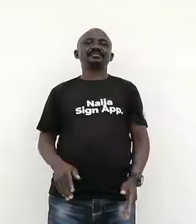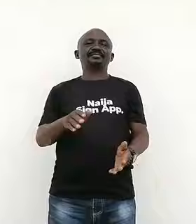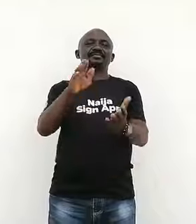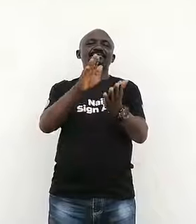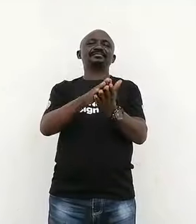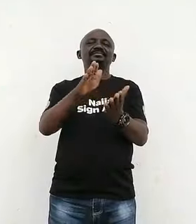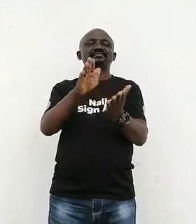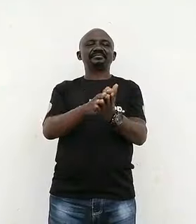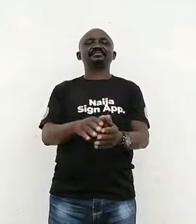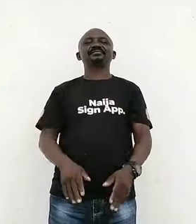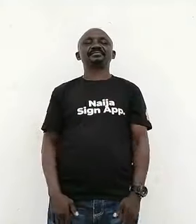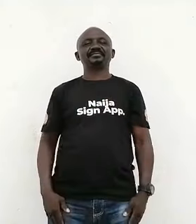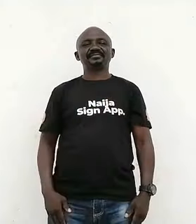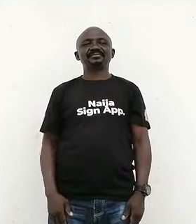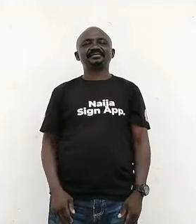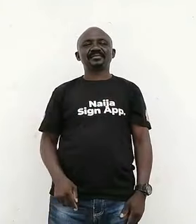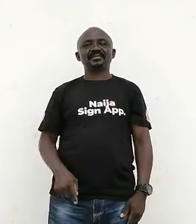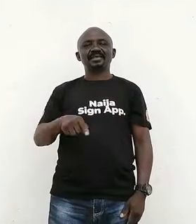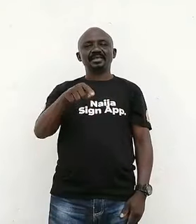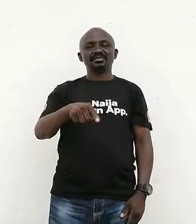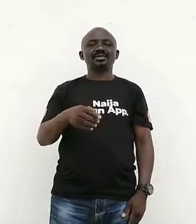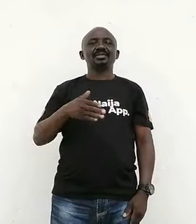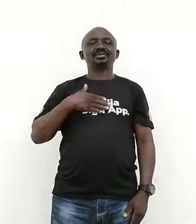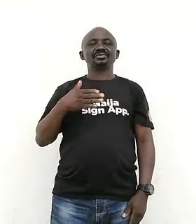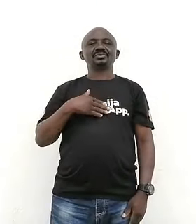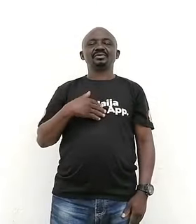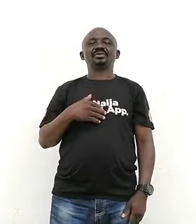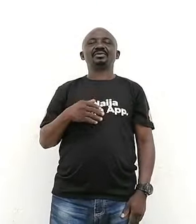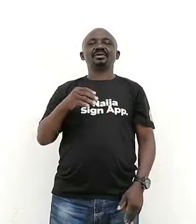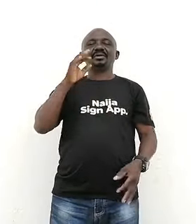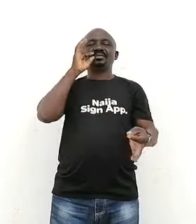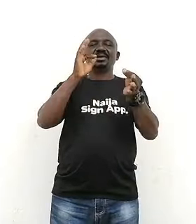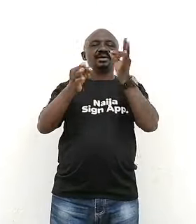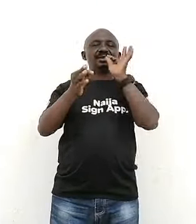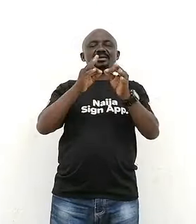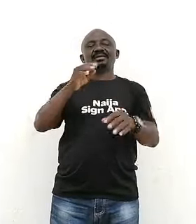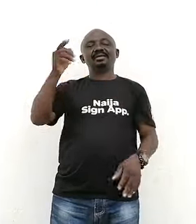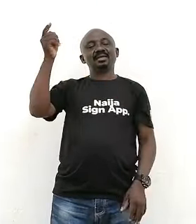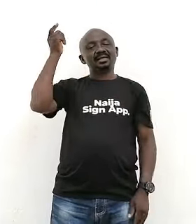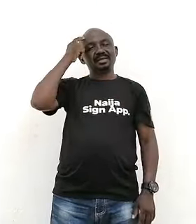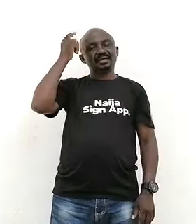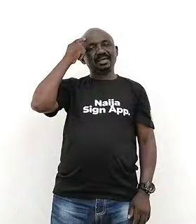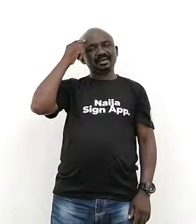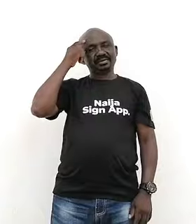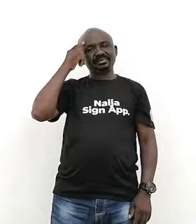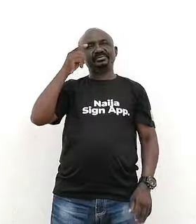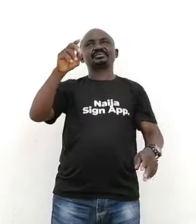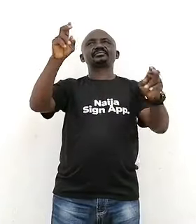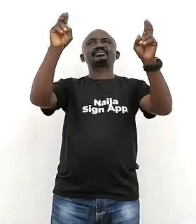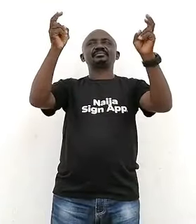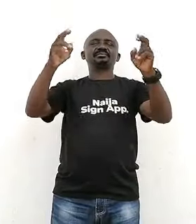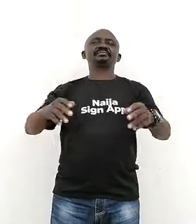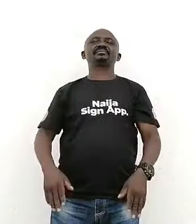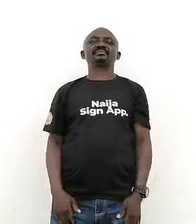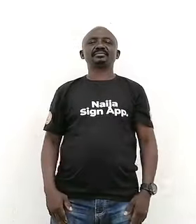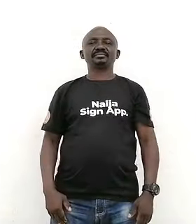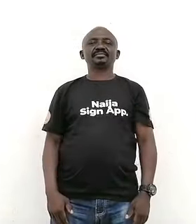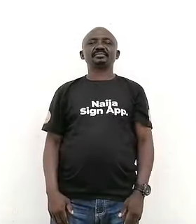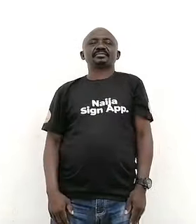Welcome to our Indigenous Hands broadcast again. I just wanted to have this conversational broadcast.